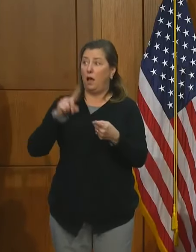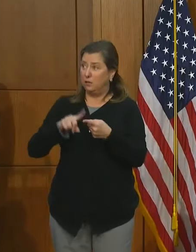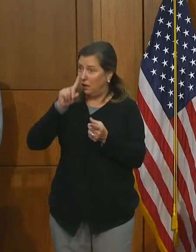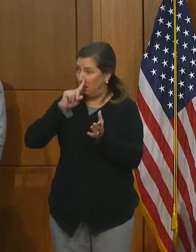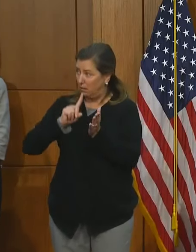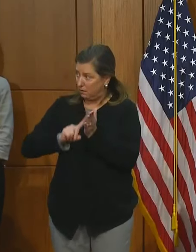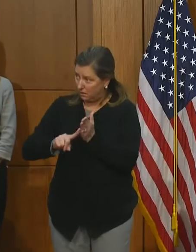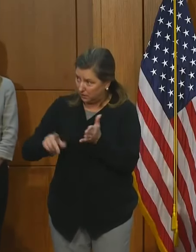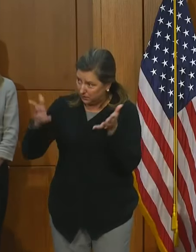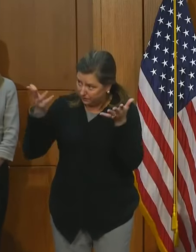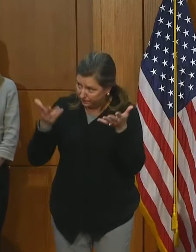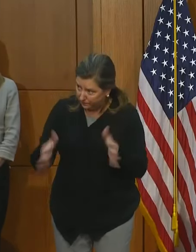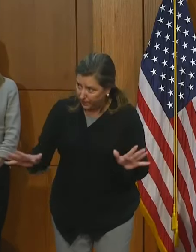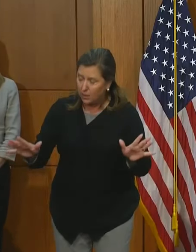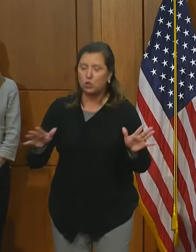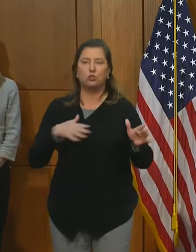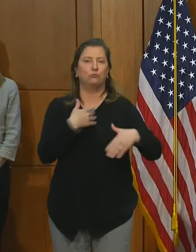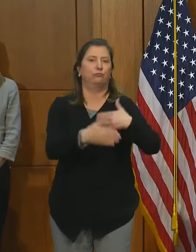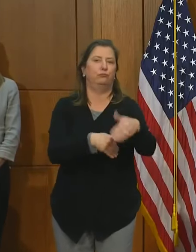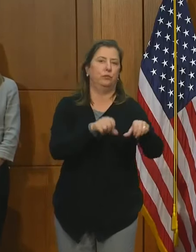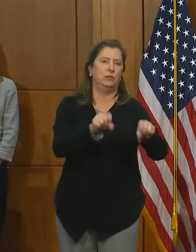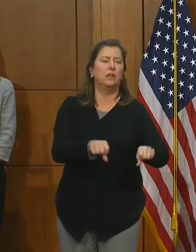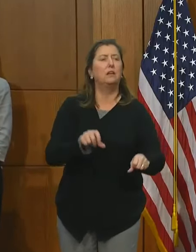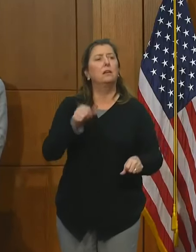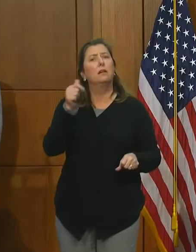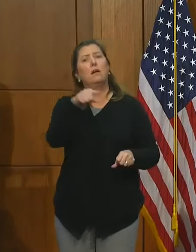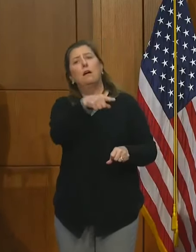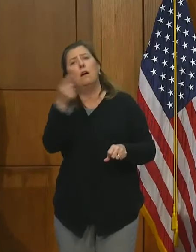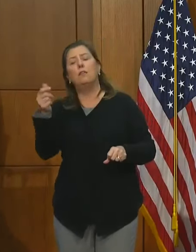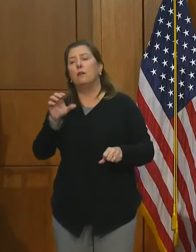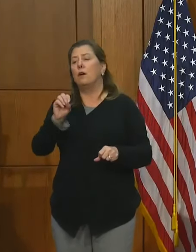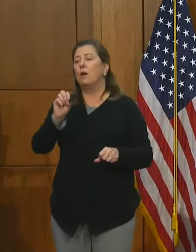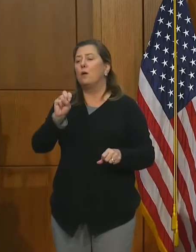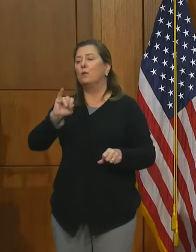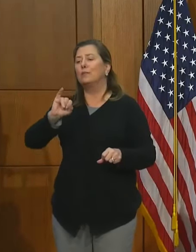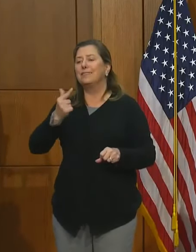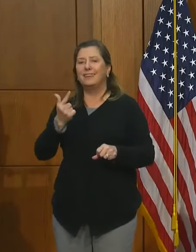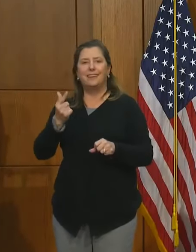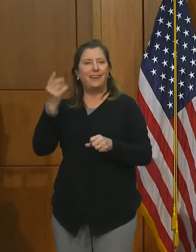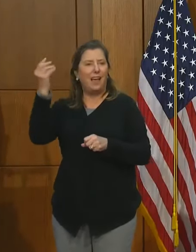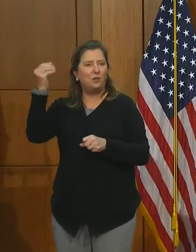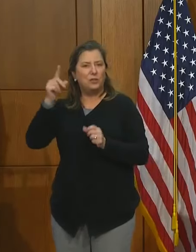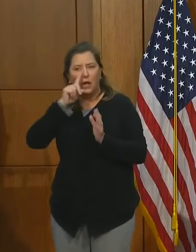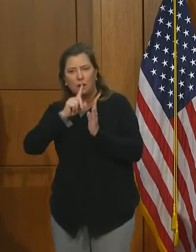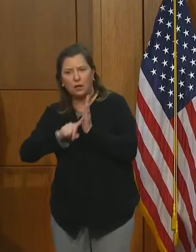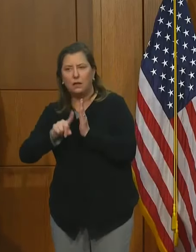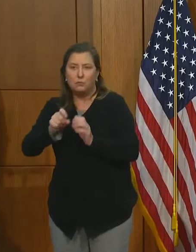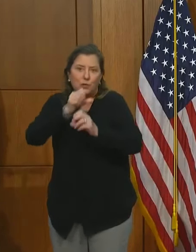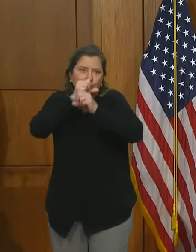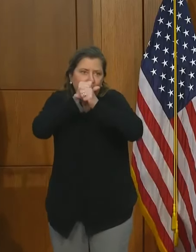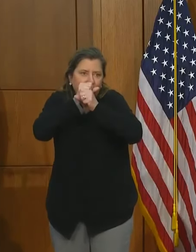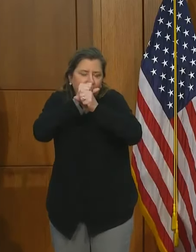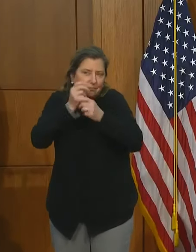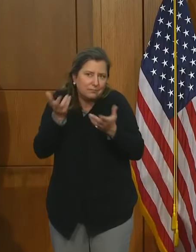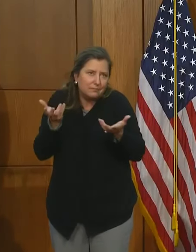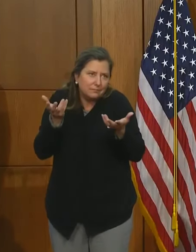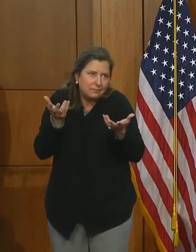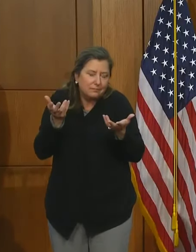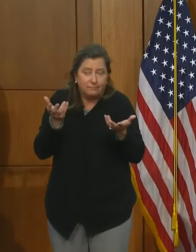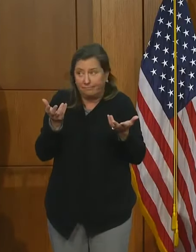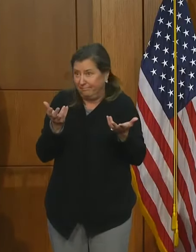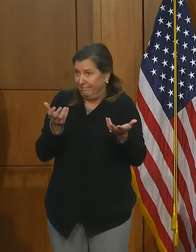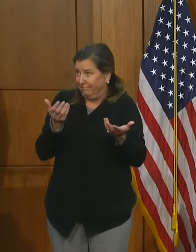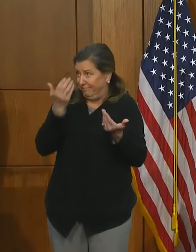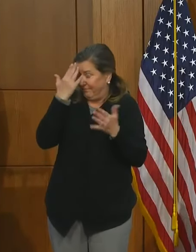investigation is completed. Other cases, again, the OSIG investigation is supposed to be confidential, so I don't